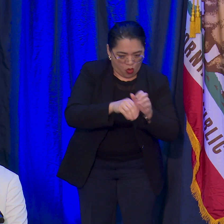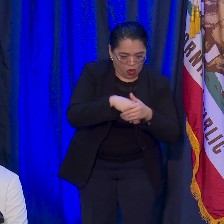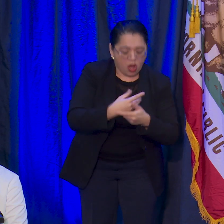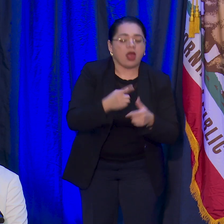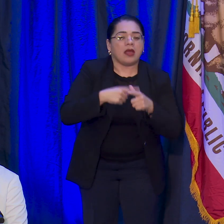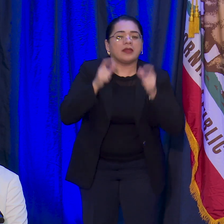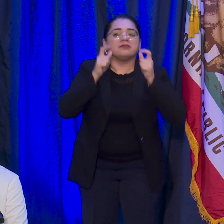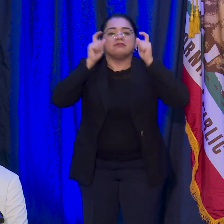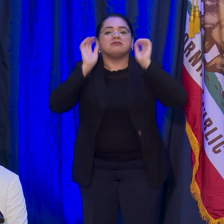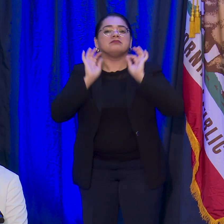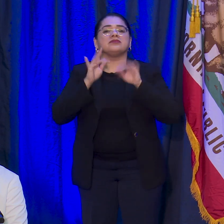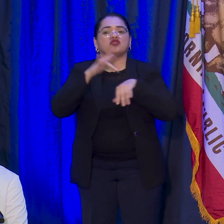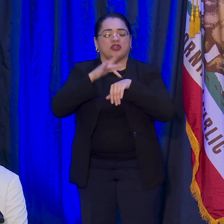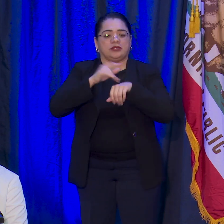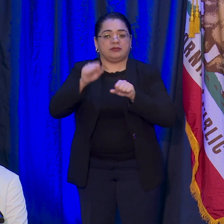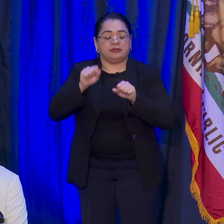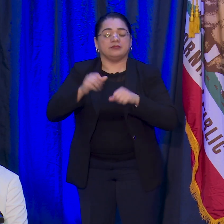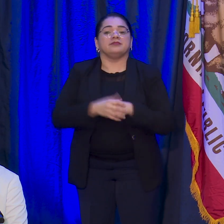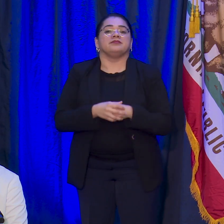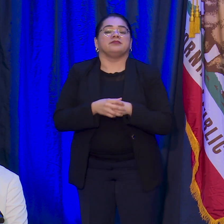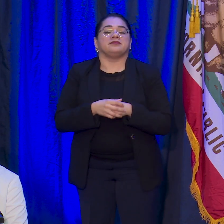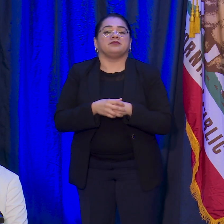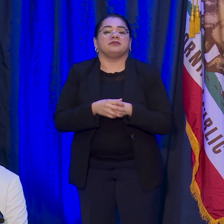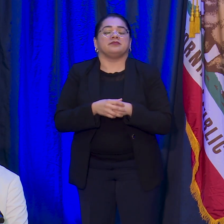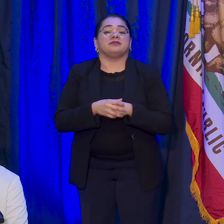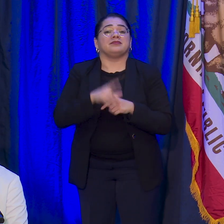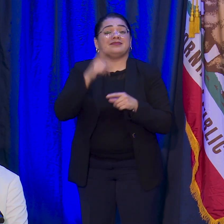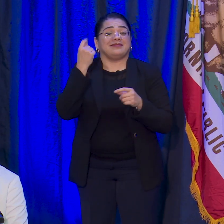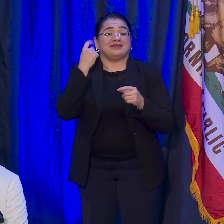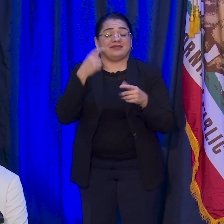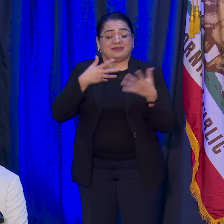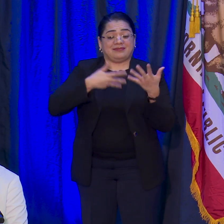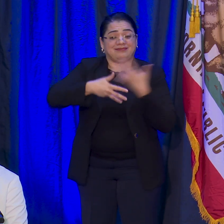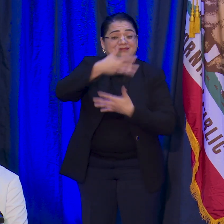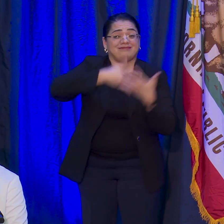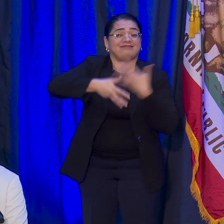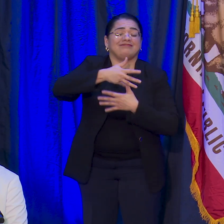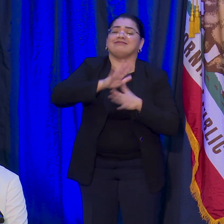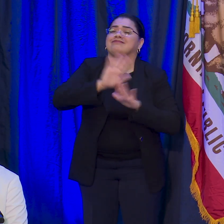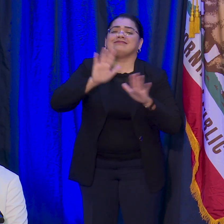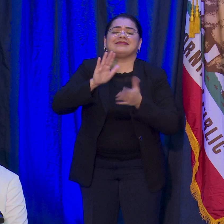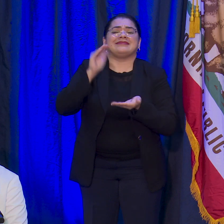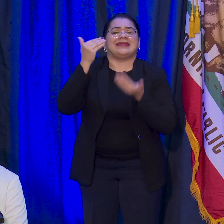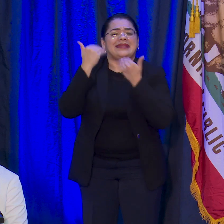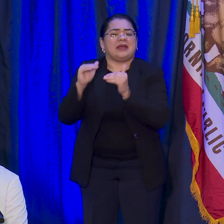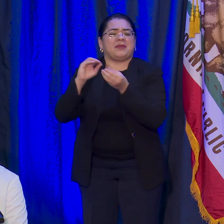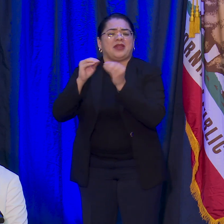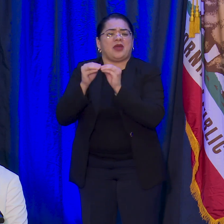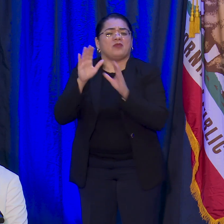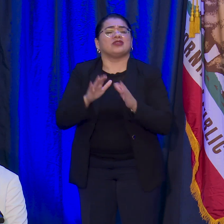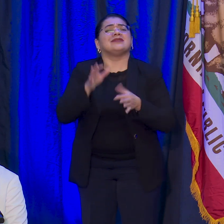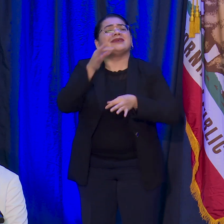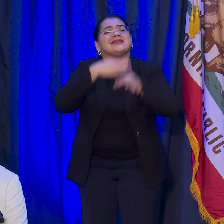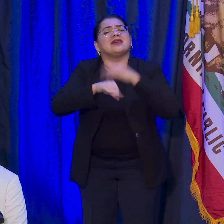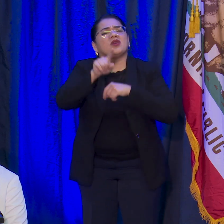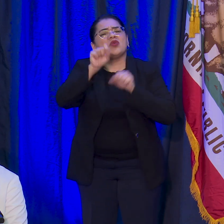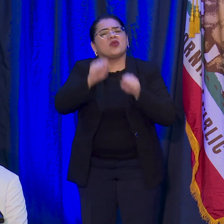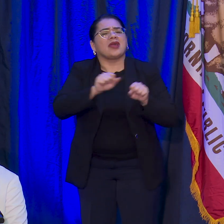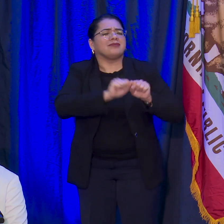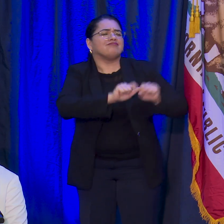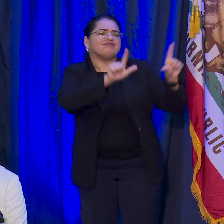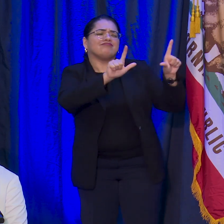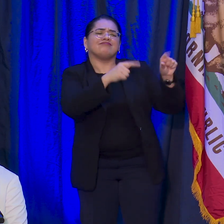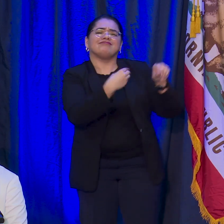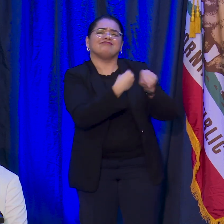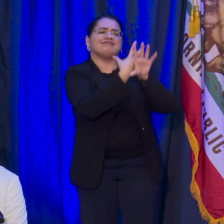Limit gatherings with people besides those you live with to the greatest extent possible. Use virtual hangouts instead. Try to